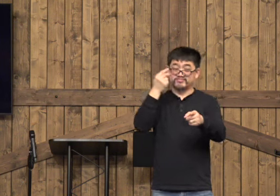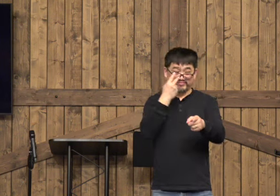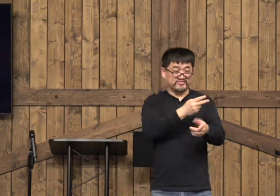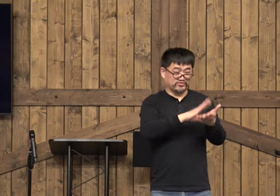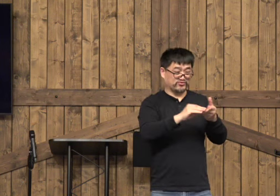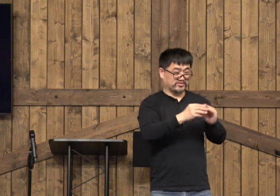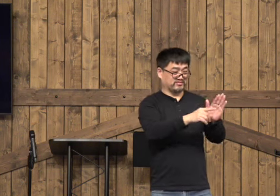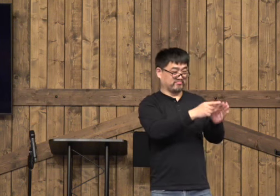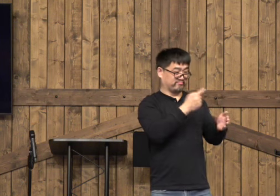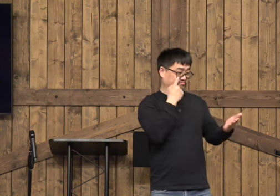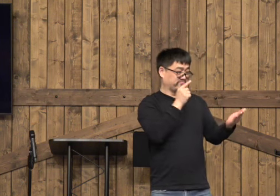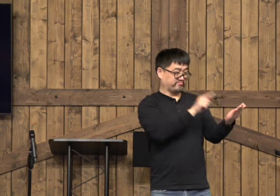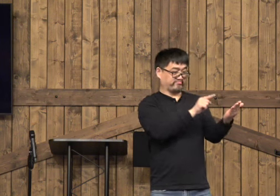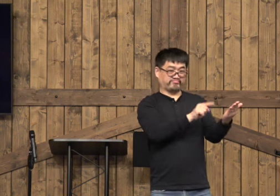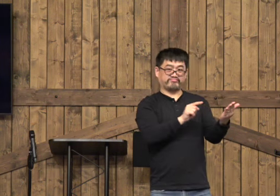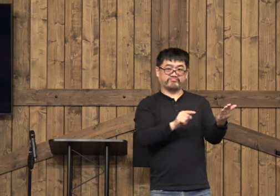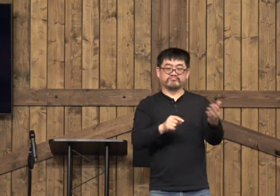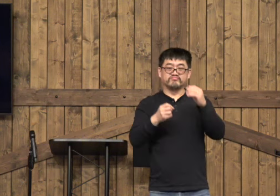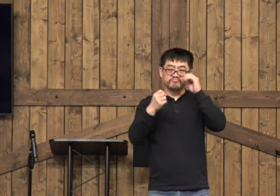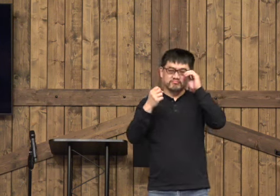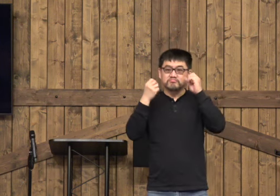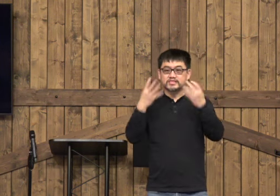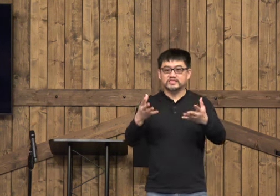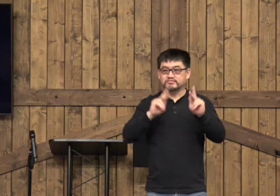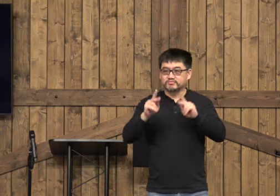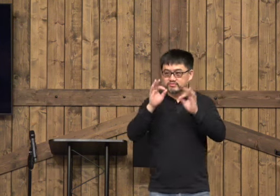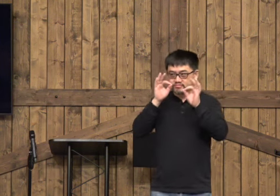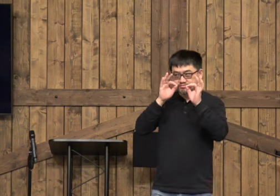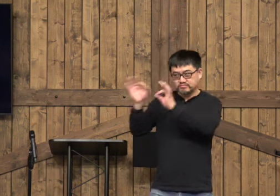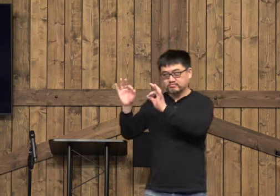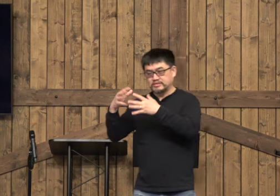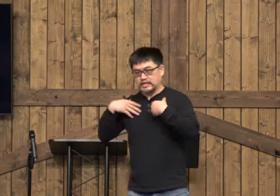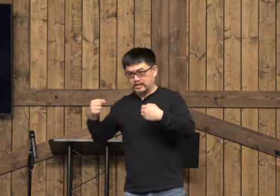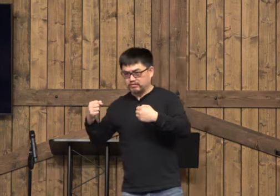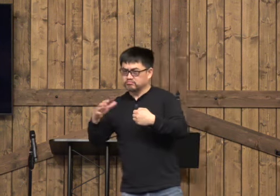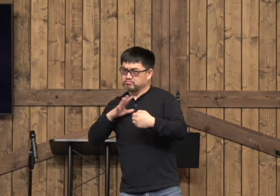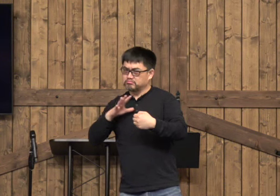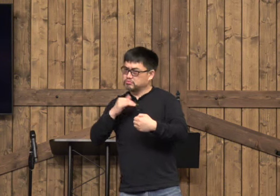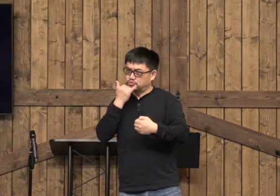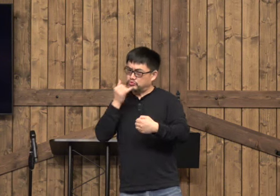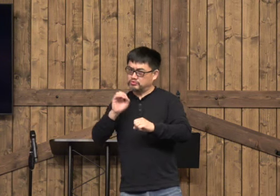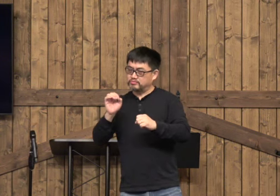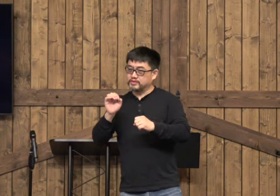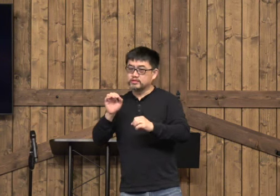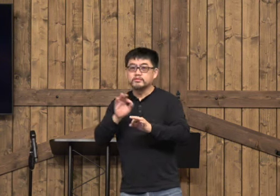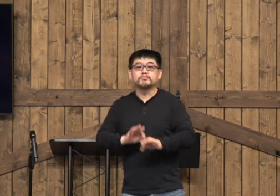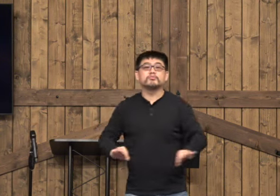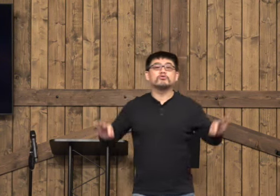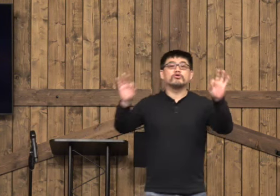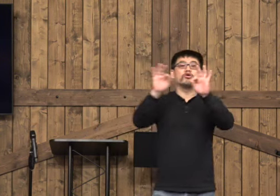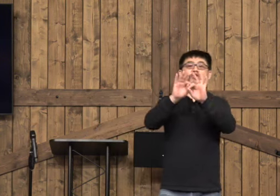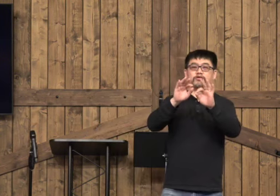we should never forget that that's the most vital part of this whole story it's important that God can heal